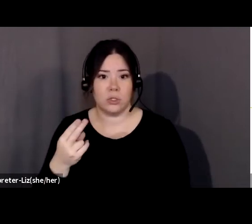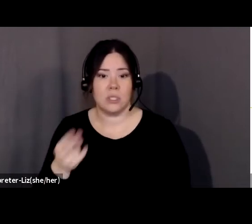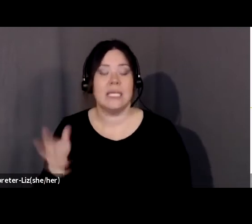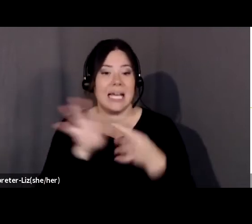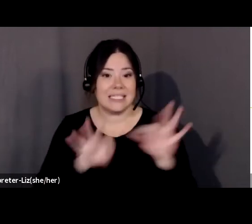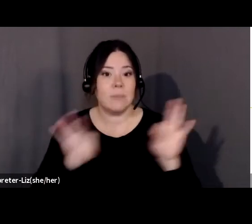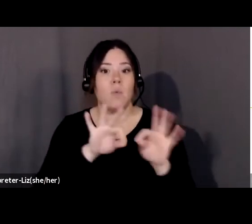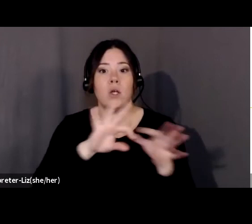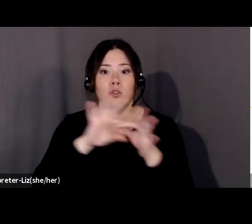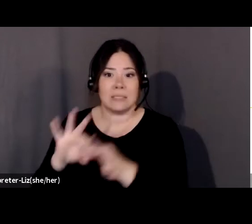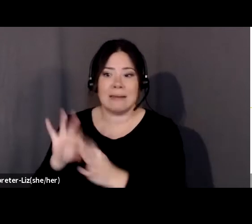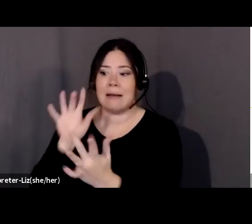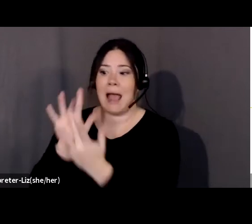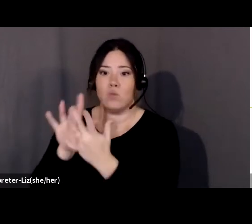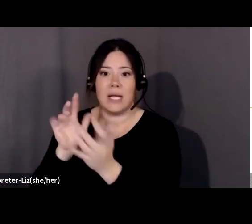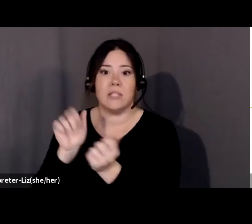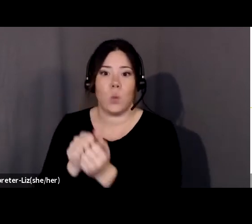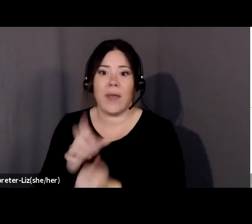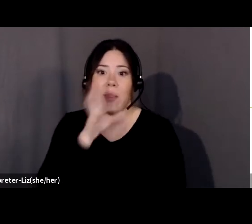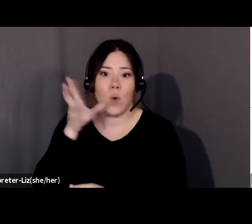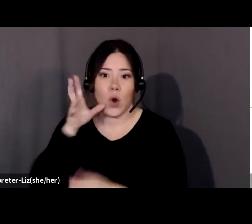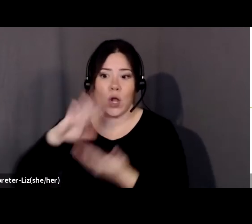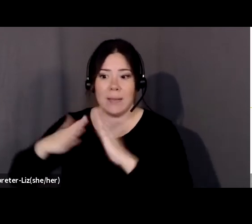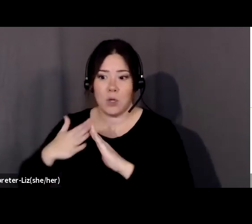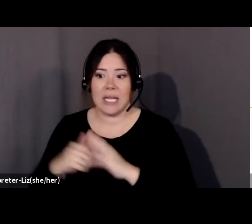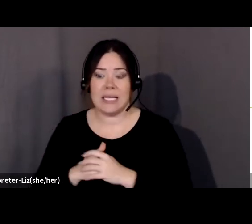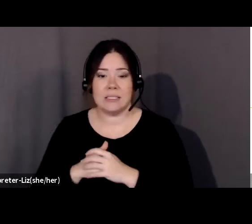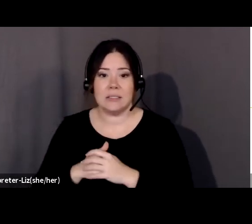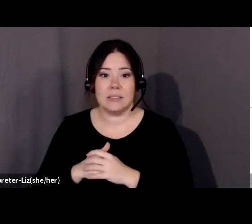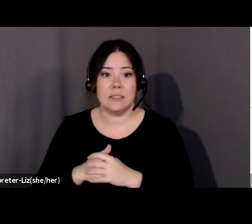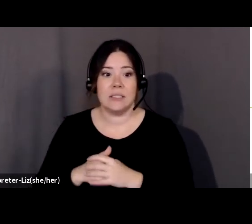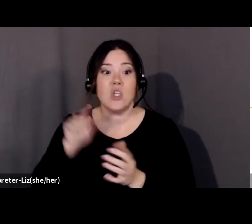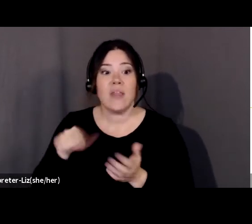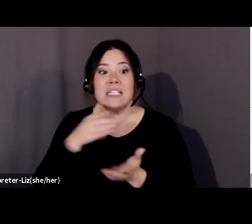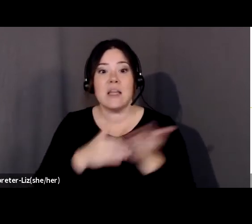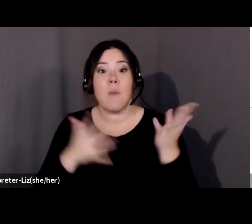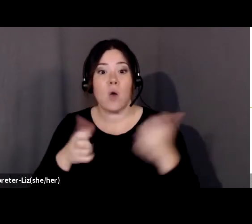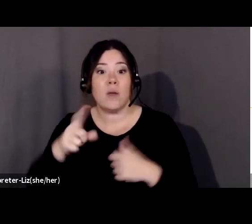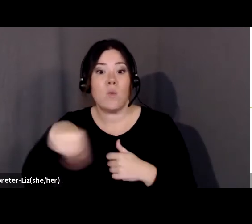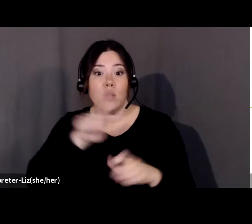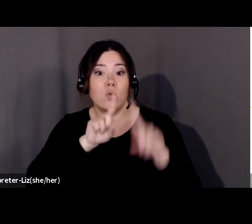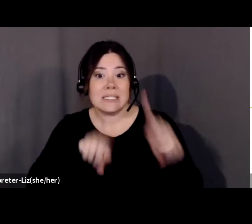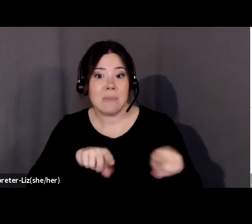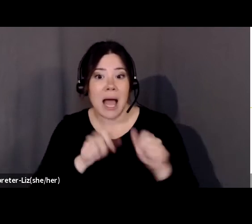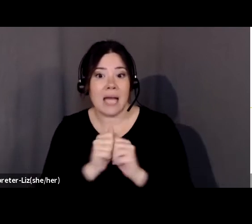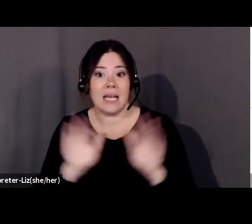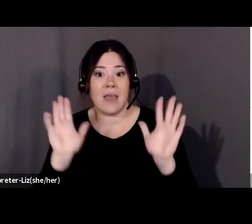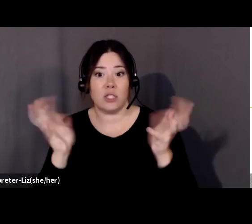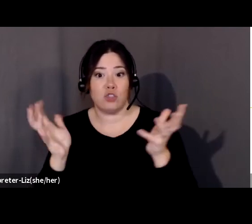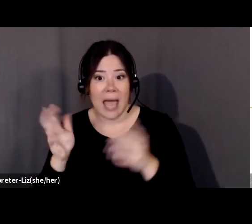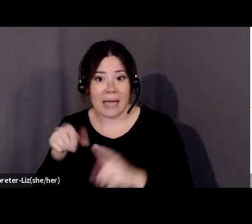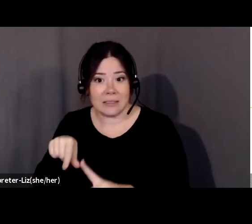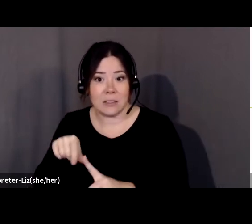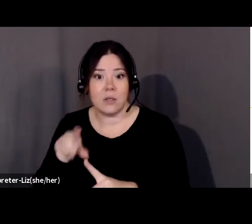rural communities. So we would like, this is the part we would like you all to either respond in the chat box or